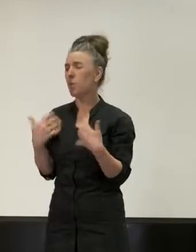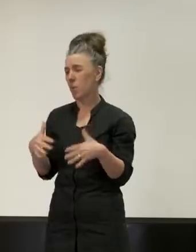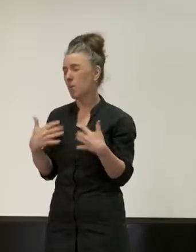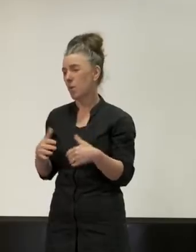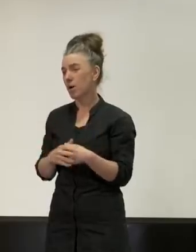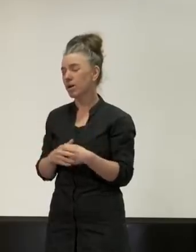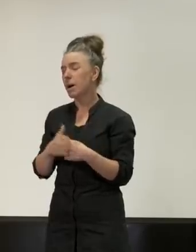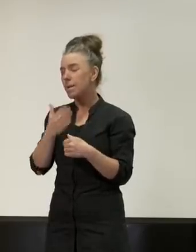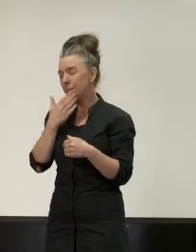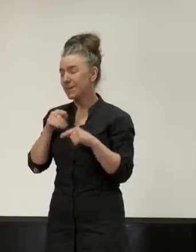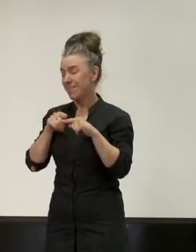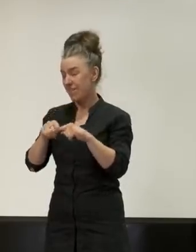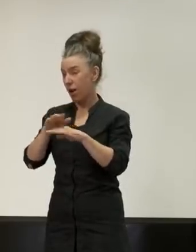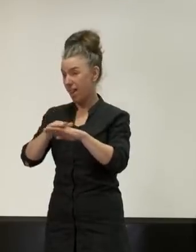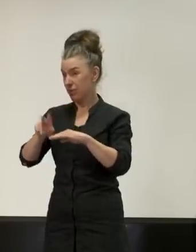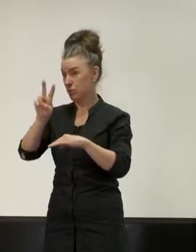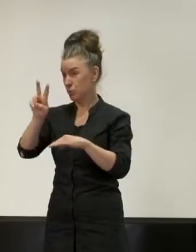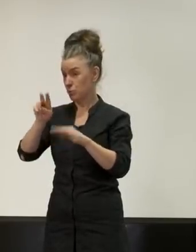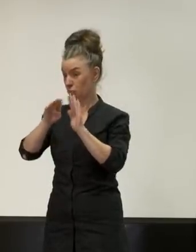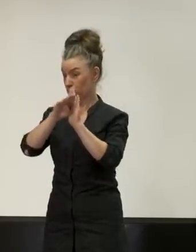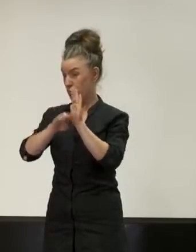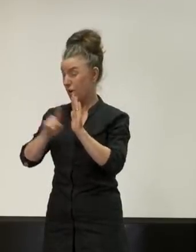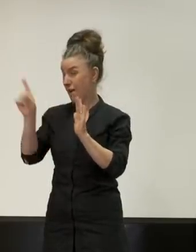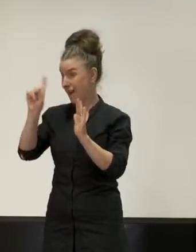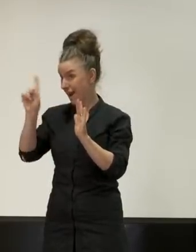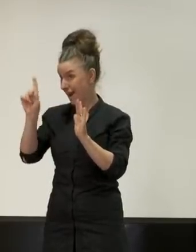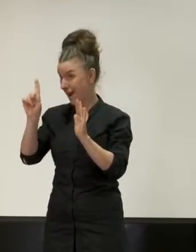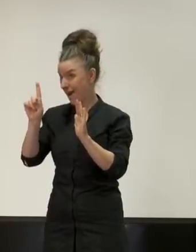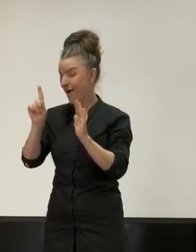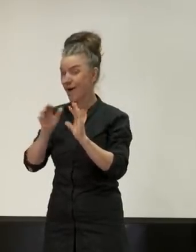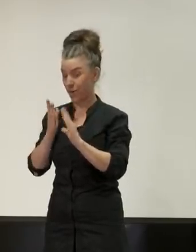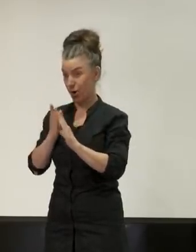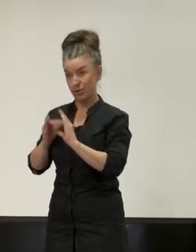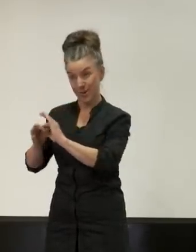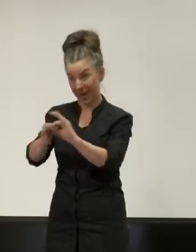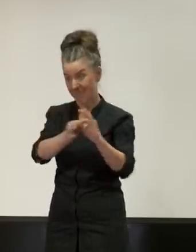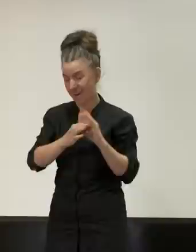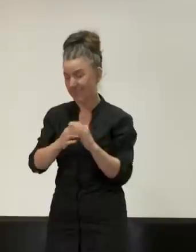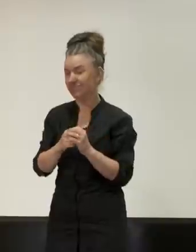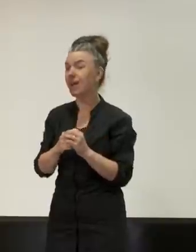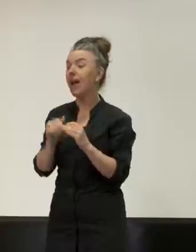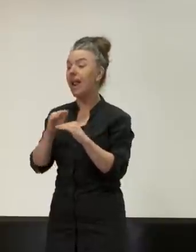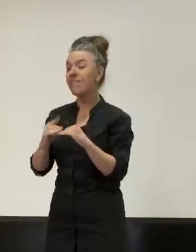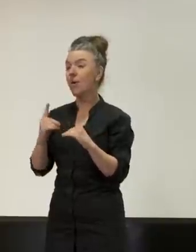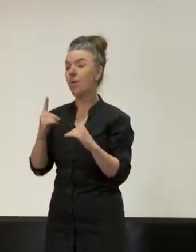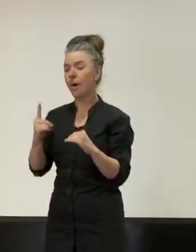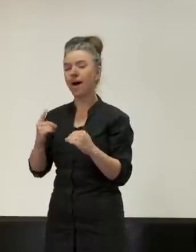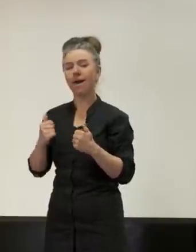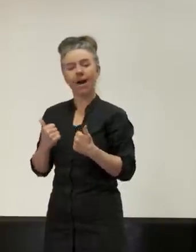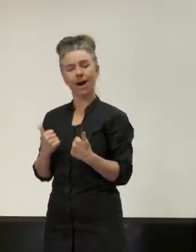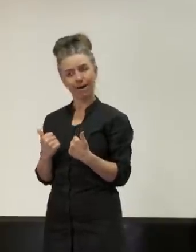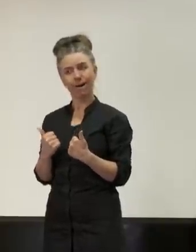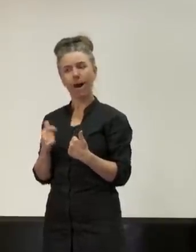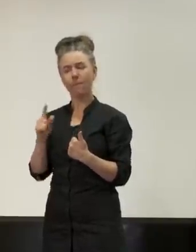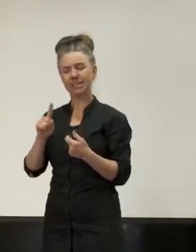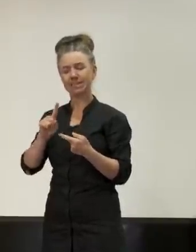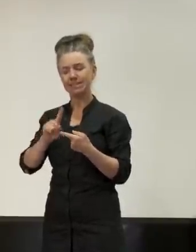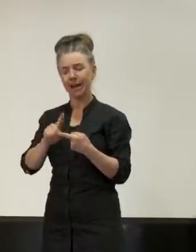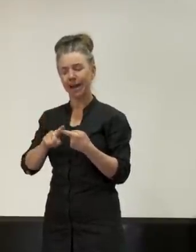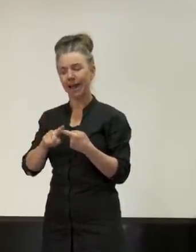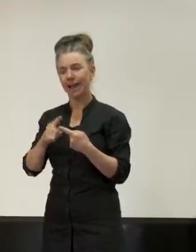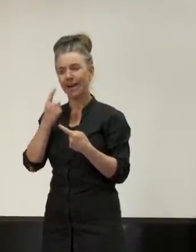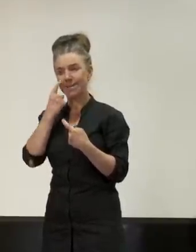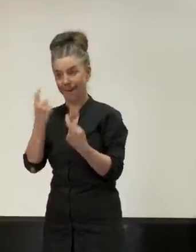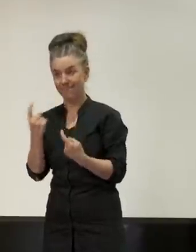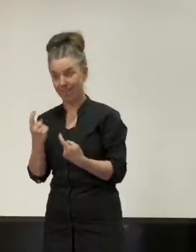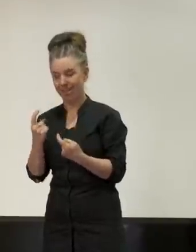rules for now. We need to stay united, and when we get to level 1, appreciate the freedoms it offers while putting in place new behaviours that means we